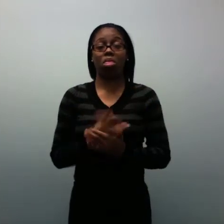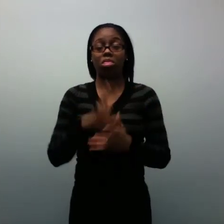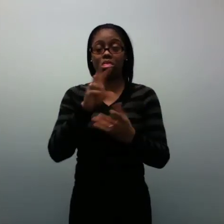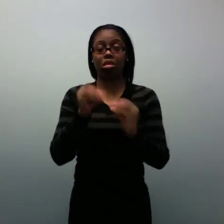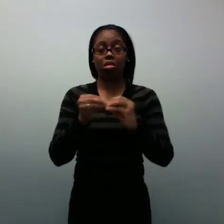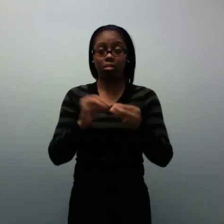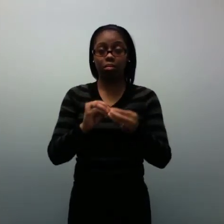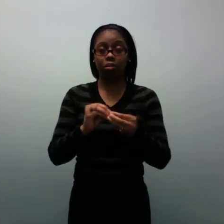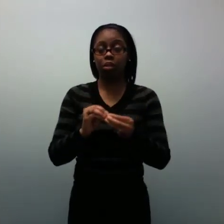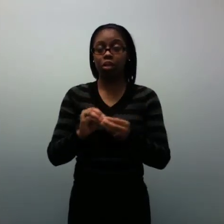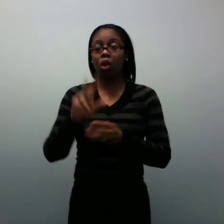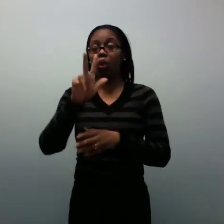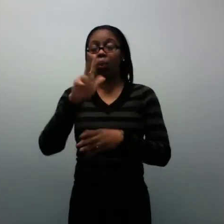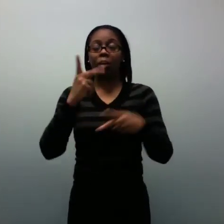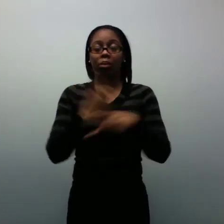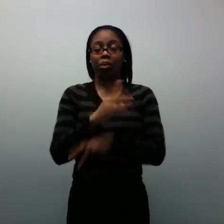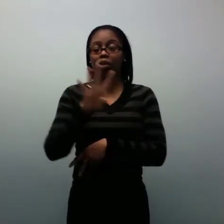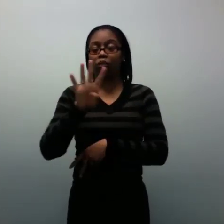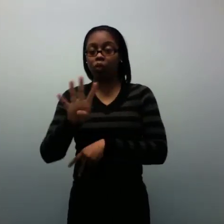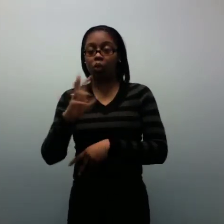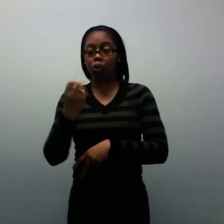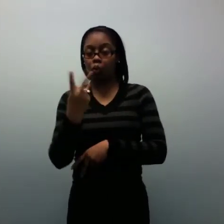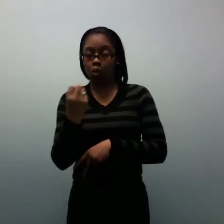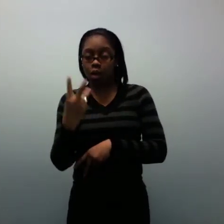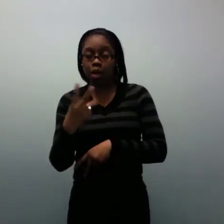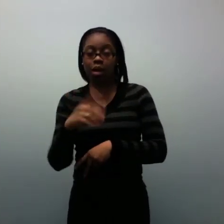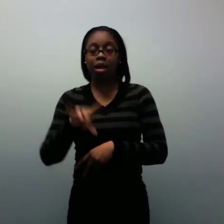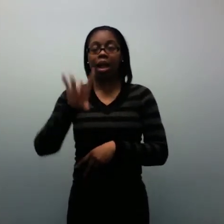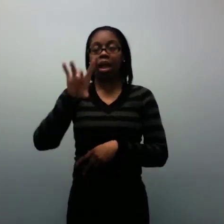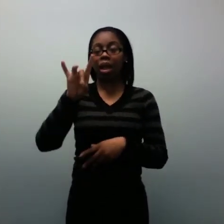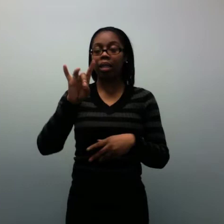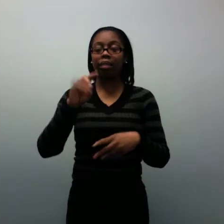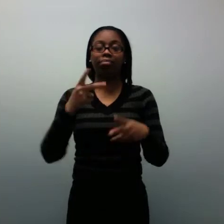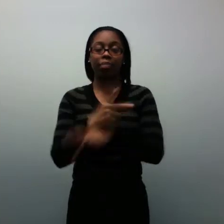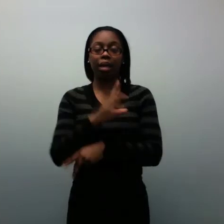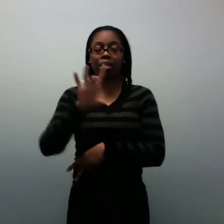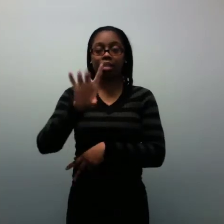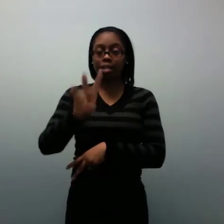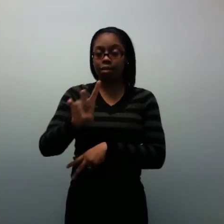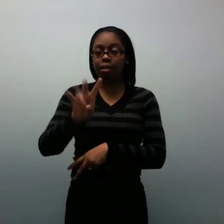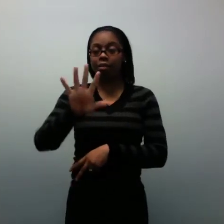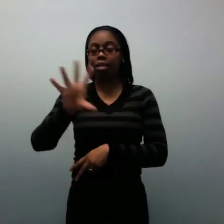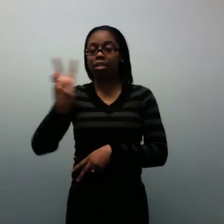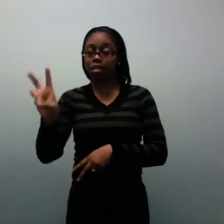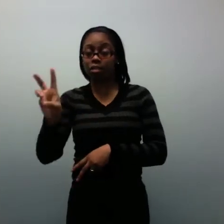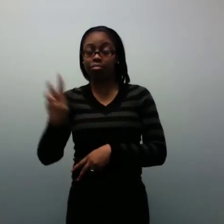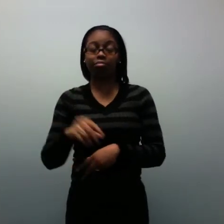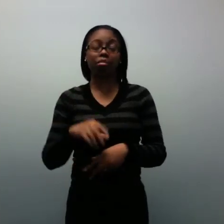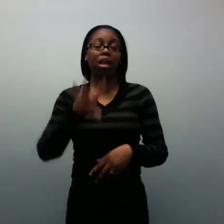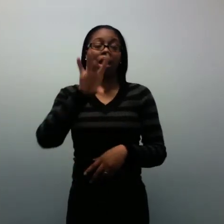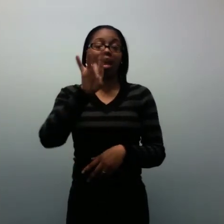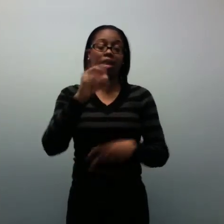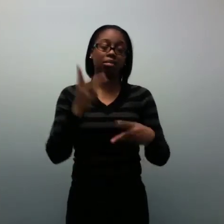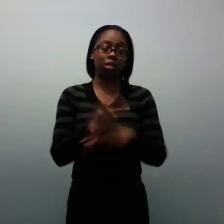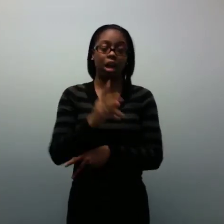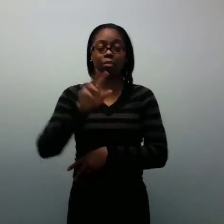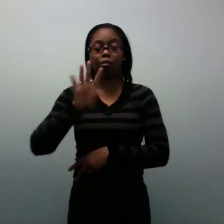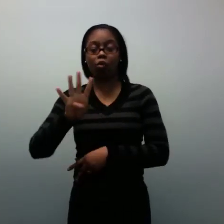4 is 12. 8 times 7 is 56. 8 times 4 is 32. And 8 times 2